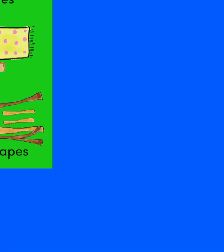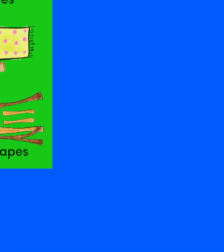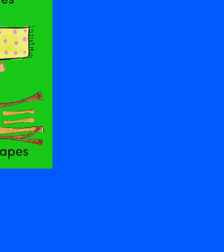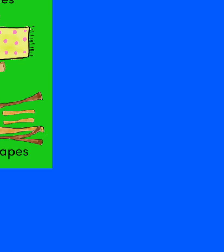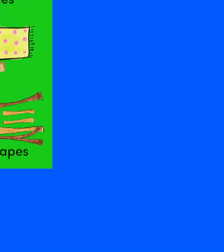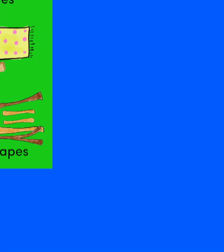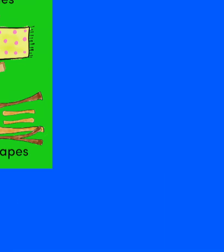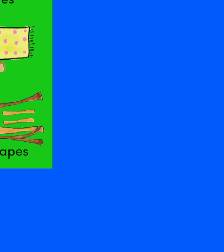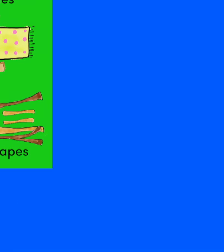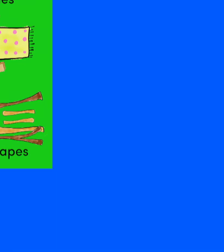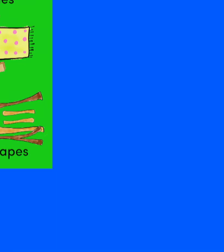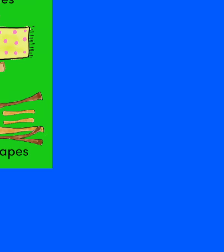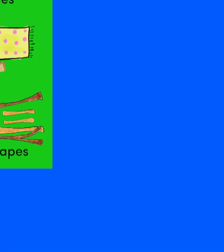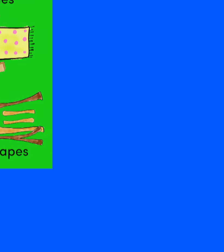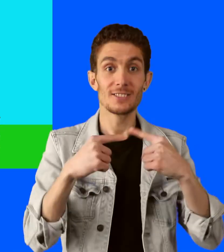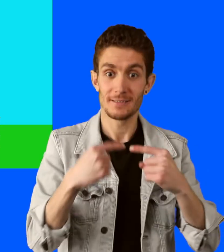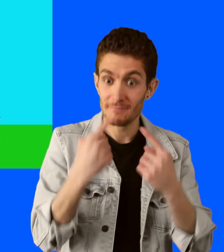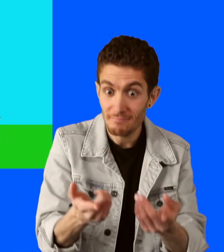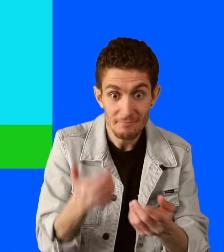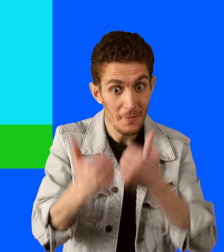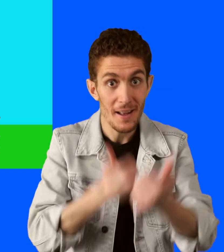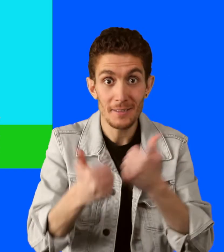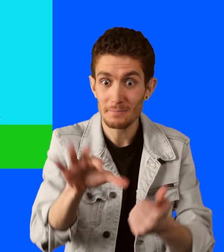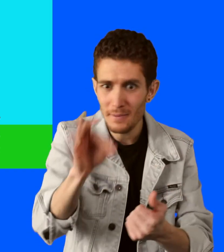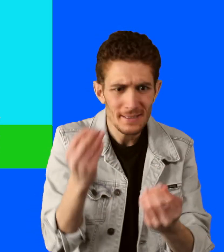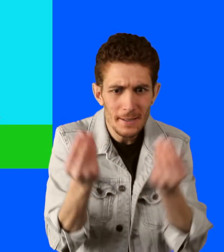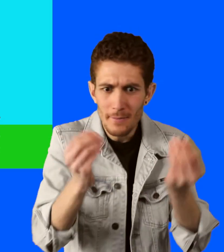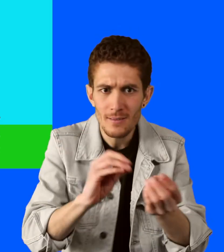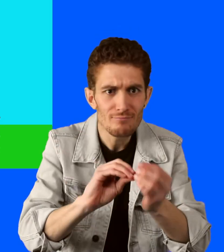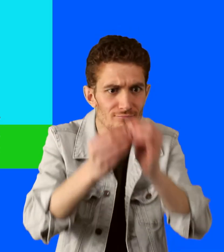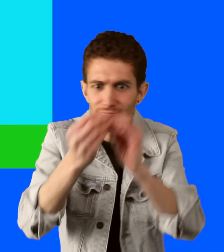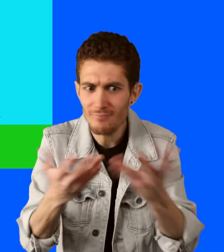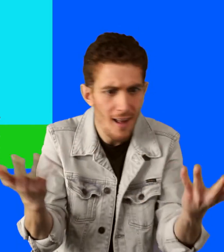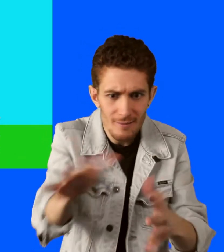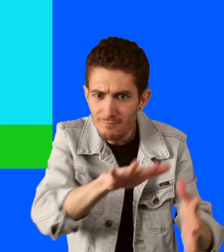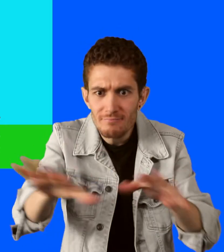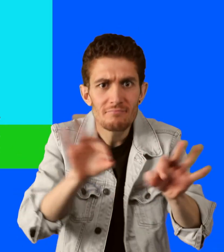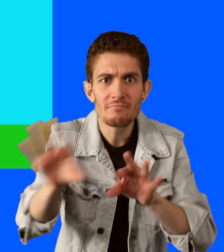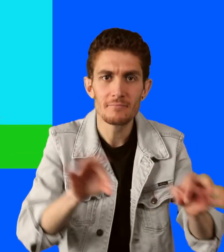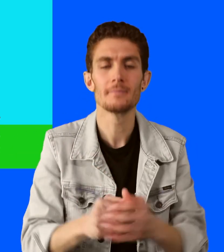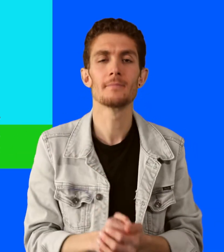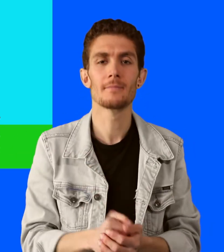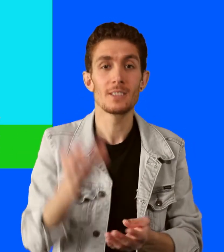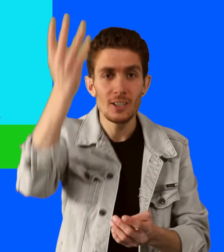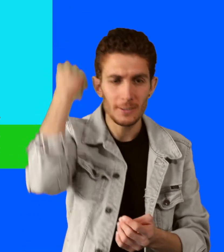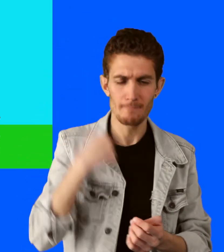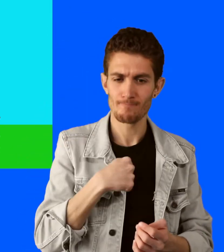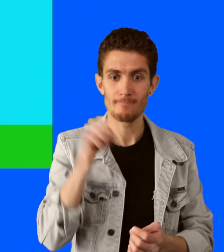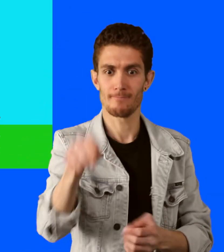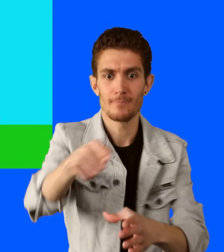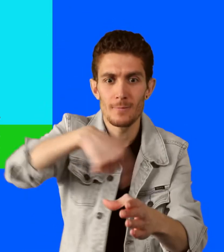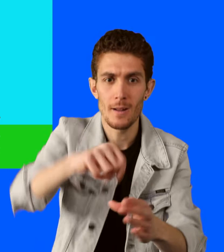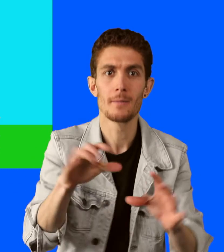else said hattie the teacher smiled well done now choose one